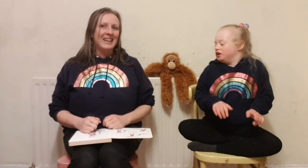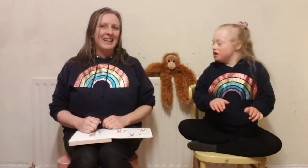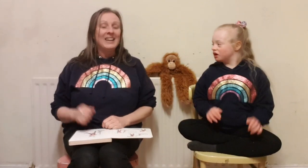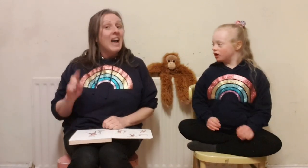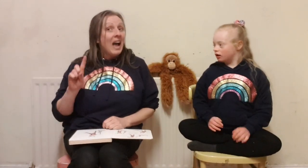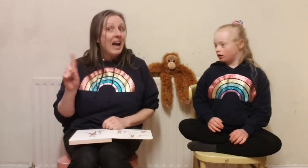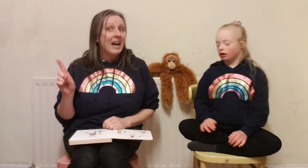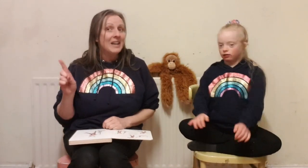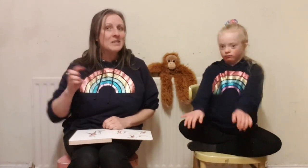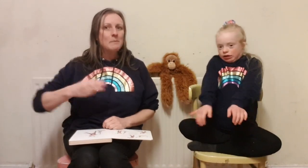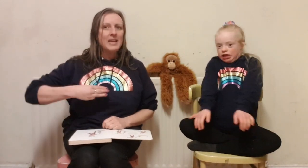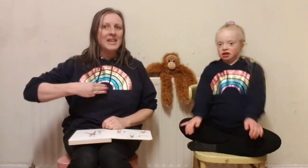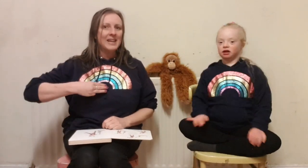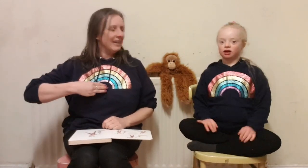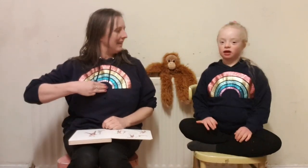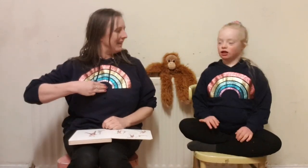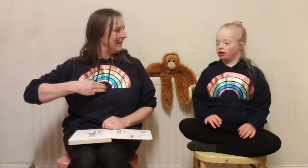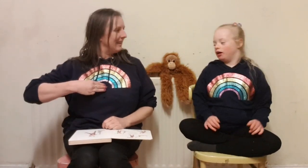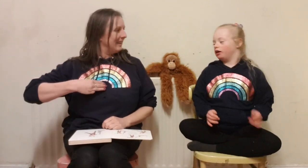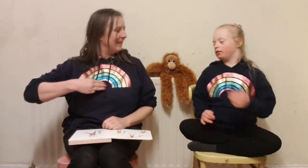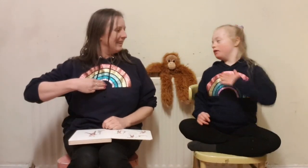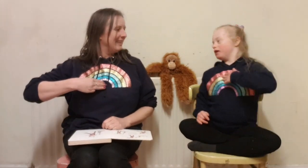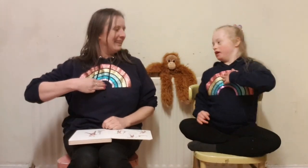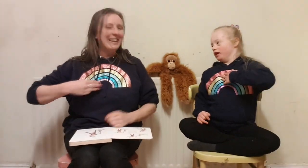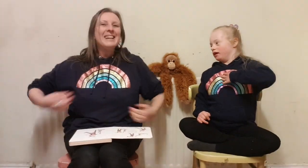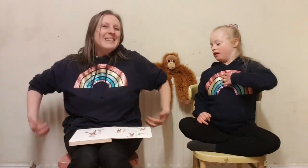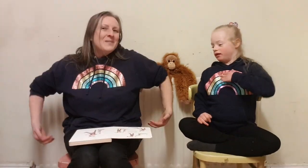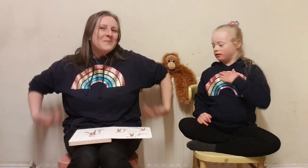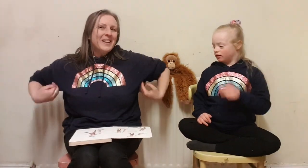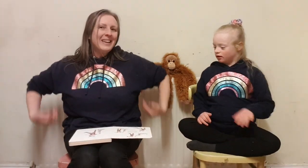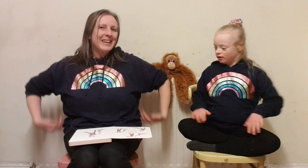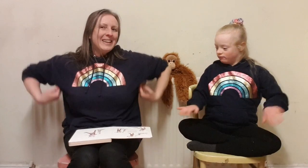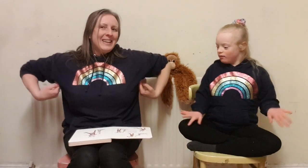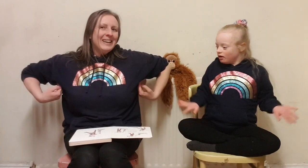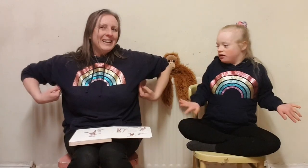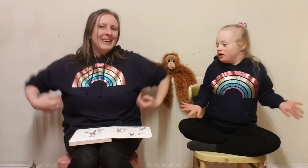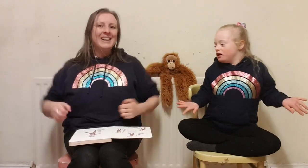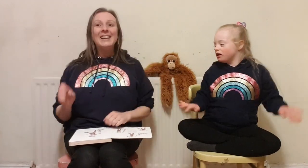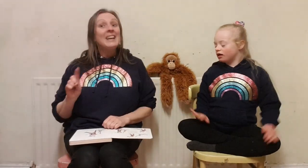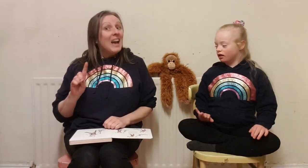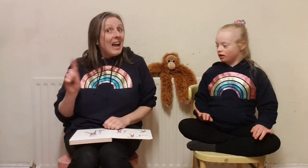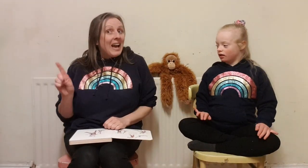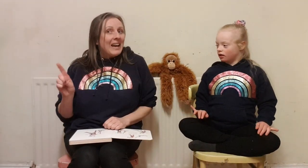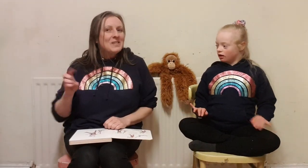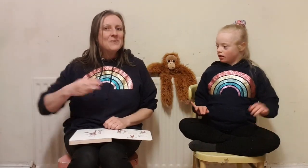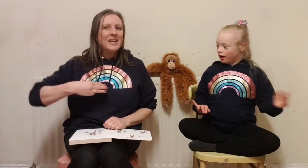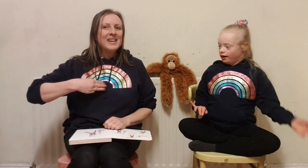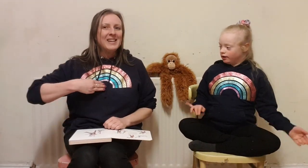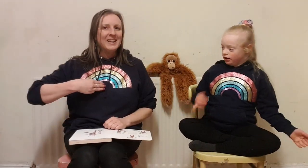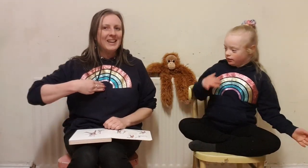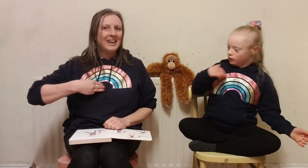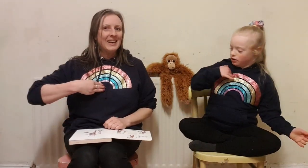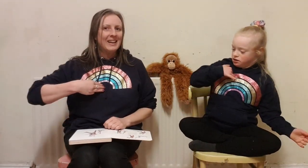Monkey. And me. And me. Monkey. And me. And me.